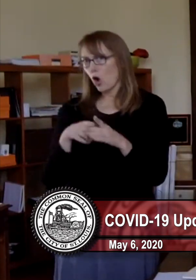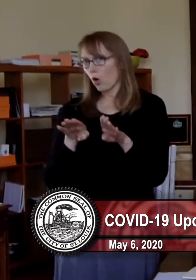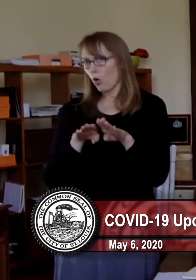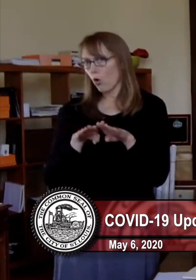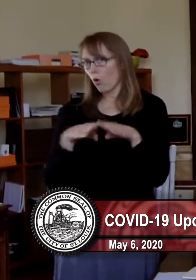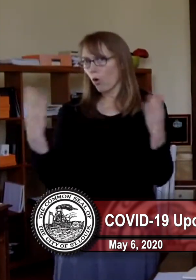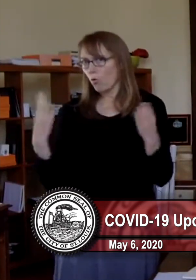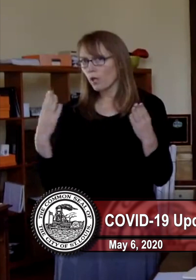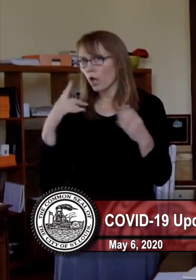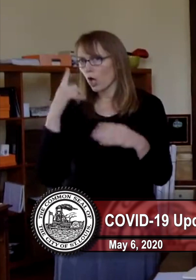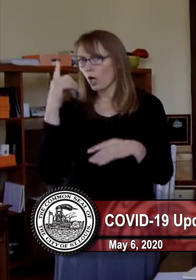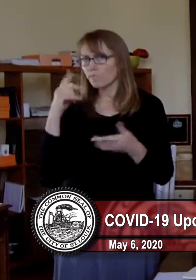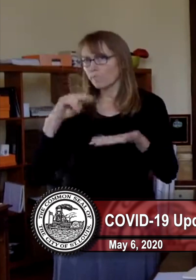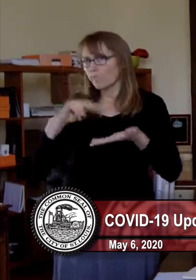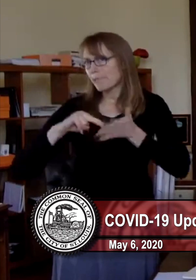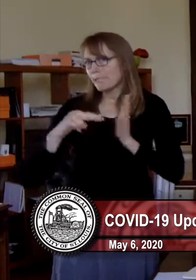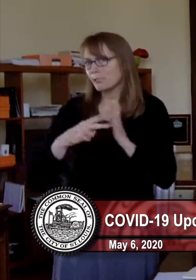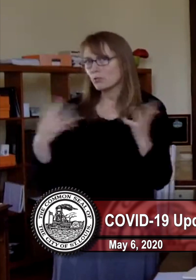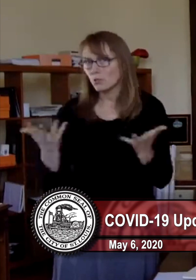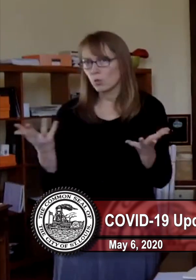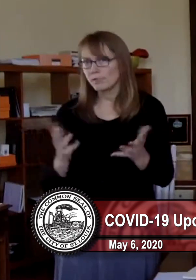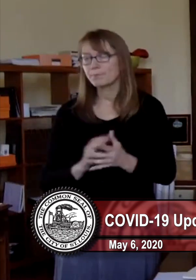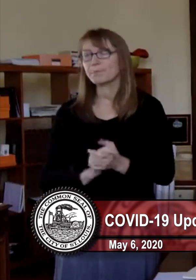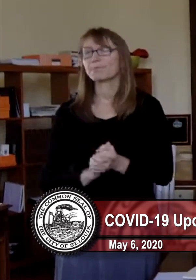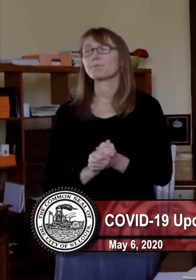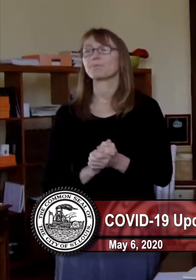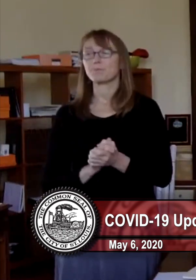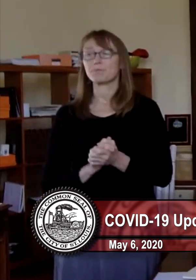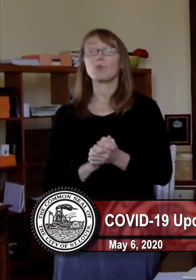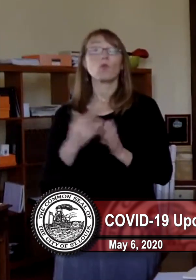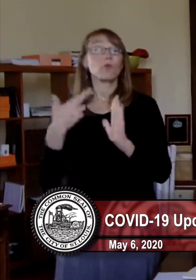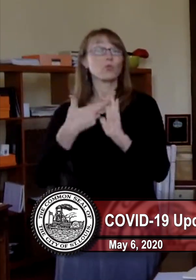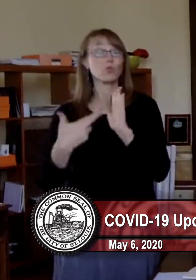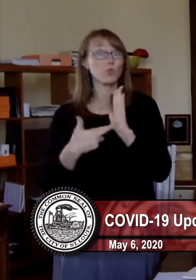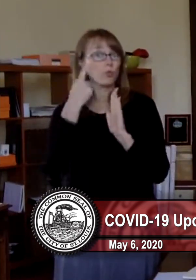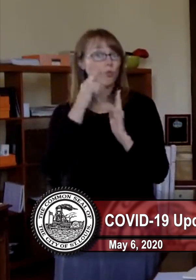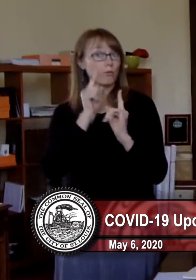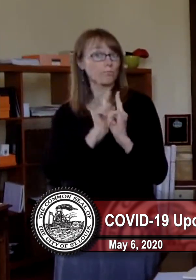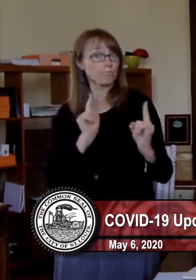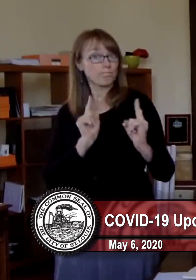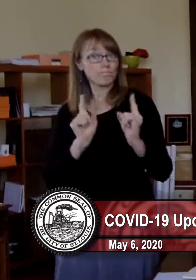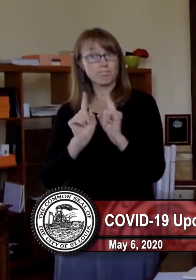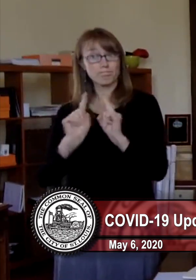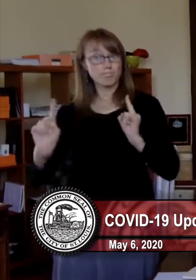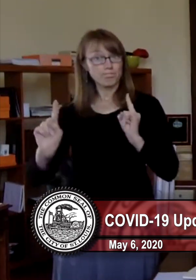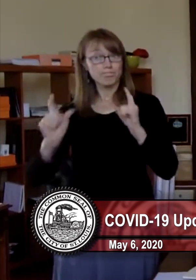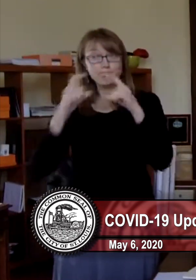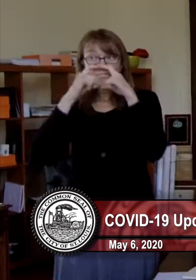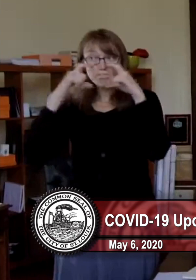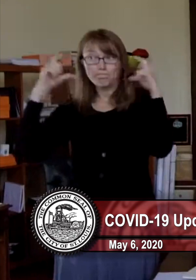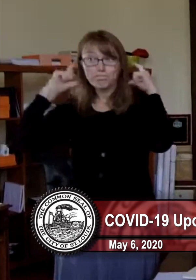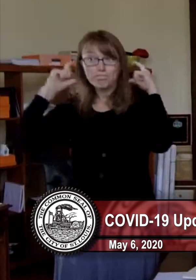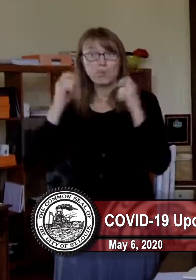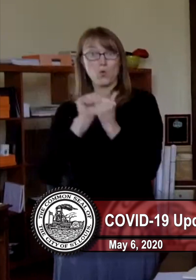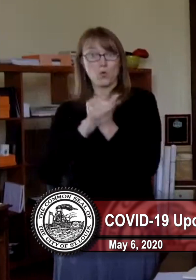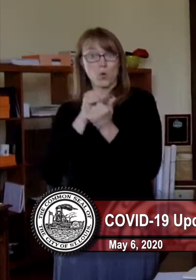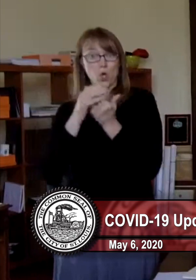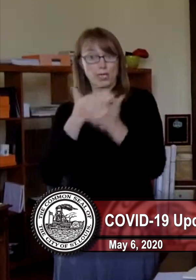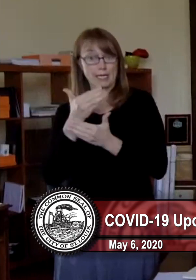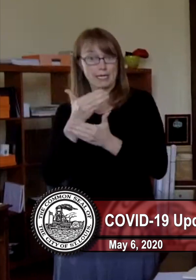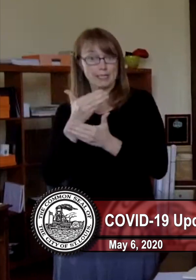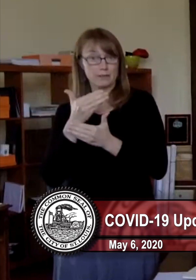restrictions in place. For example, you will still have to socially distance. This is going to be with us for